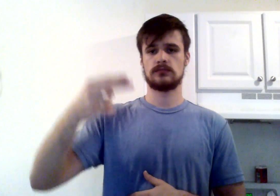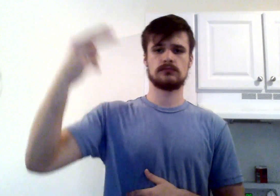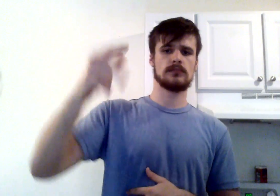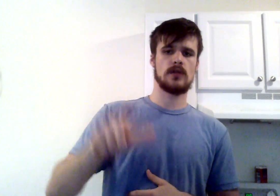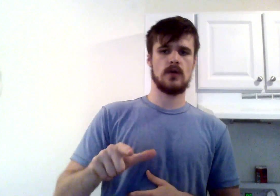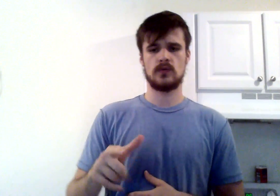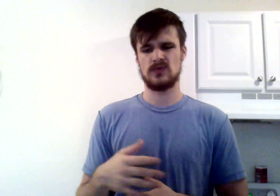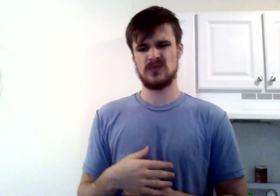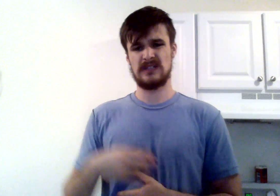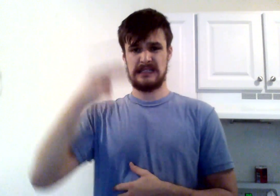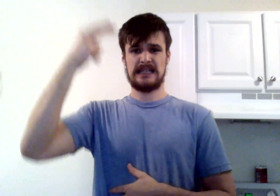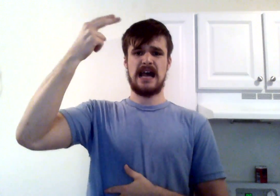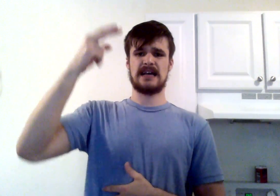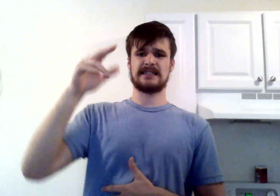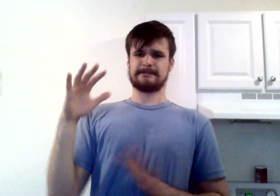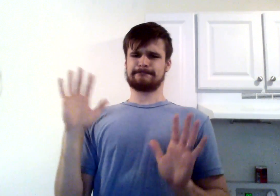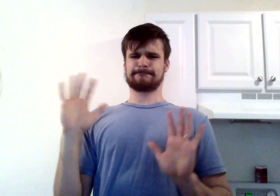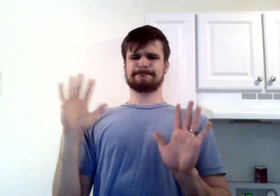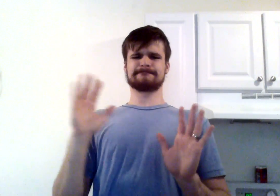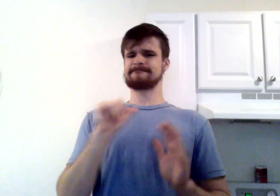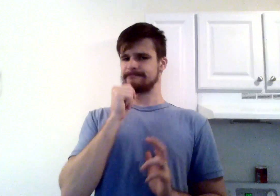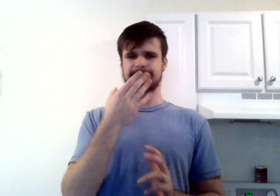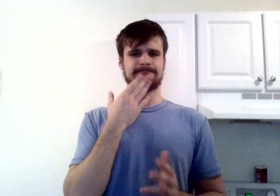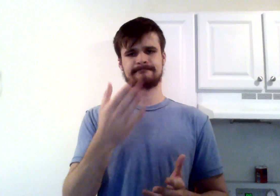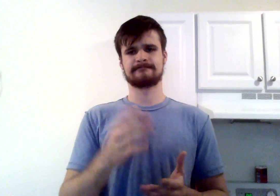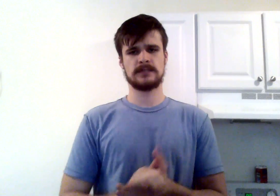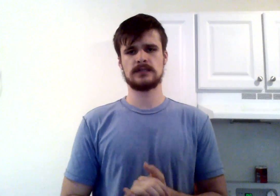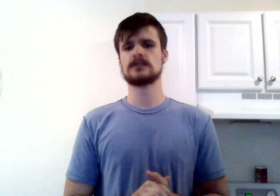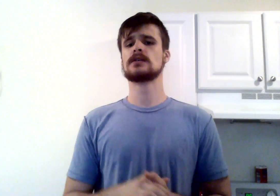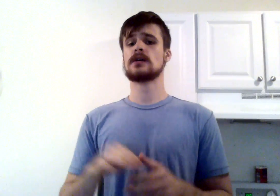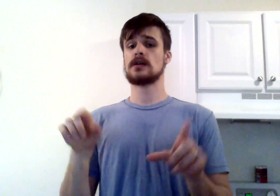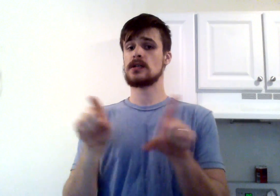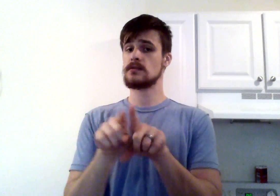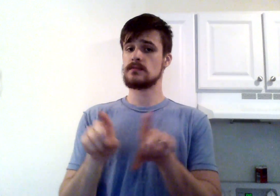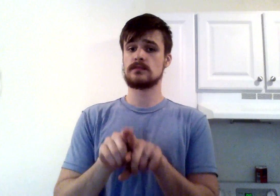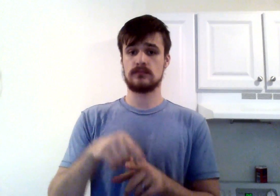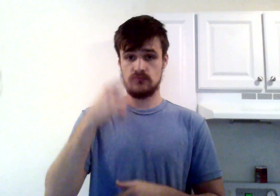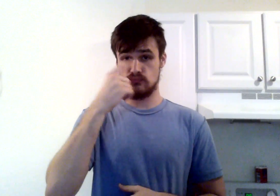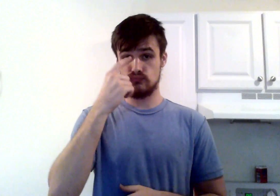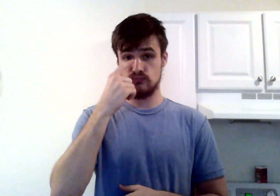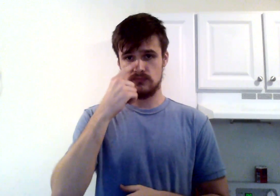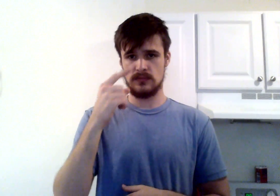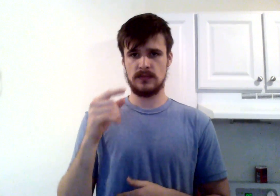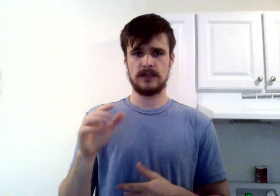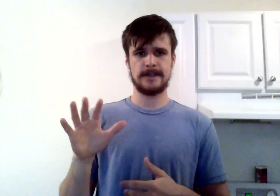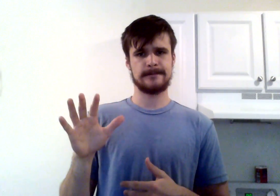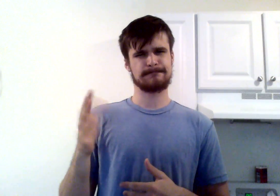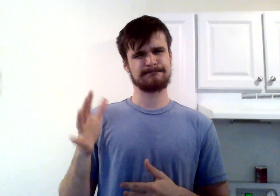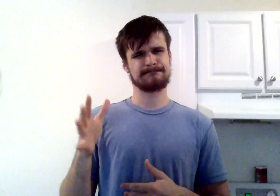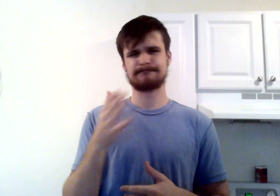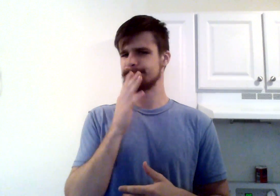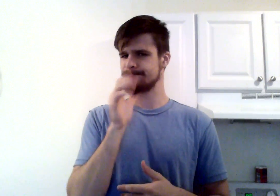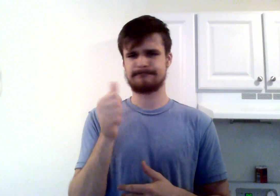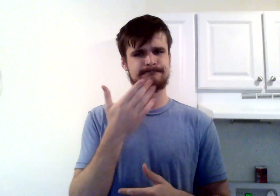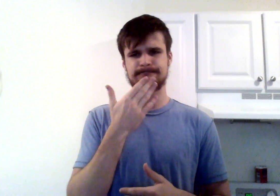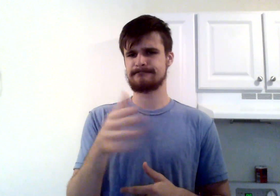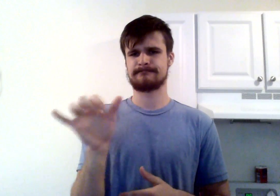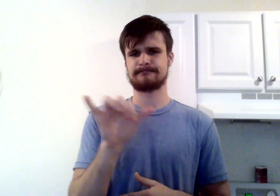in my nose, you can hear the difference. If I go down here in my throat, which is where most of us speak from most of the time. But if you want